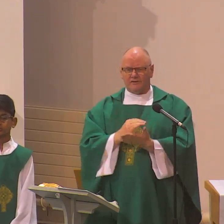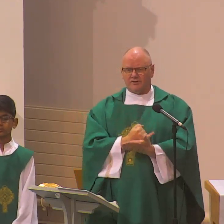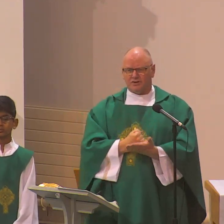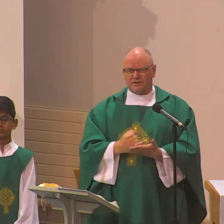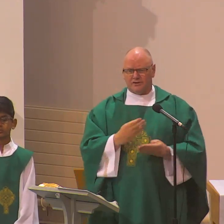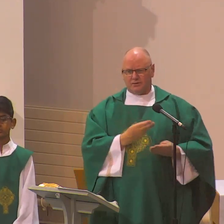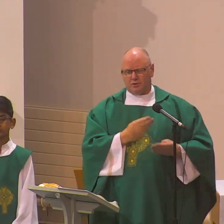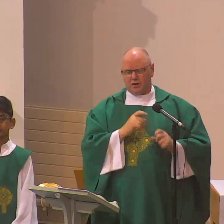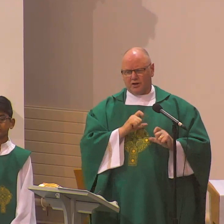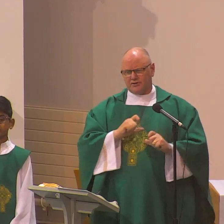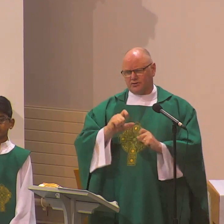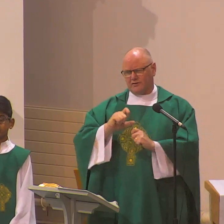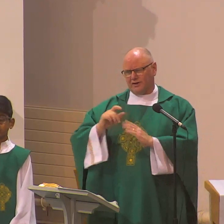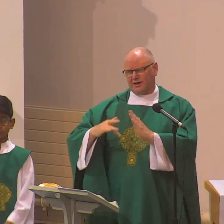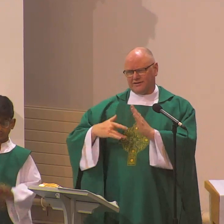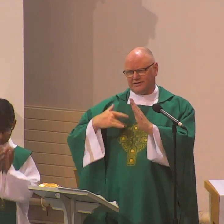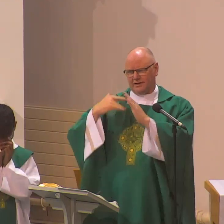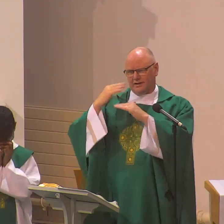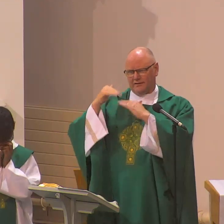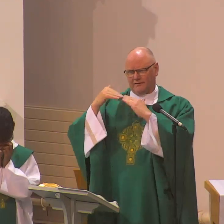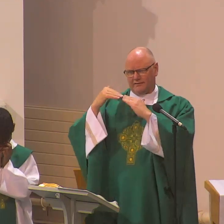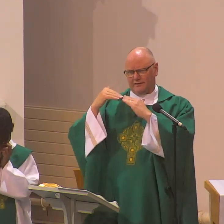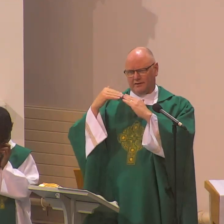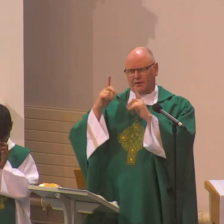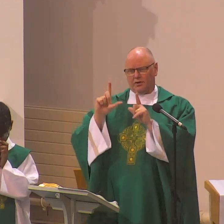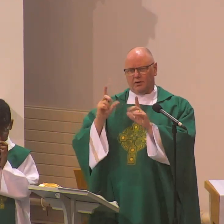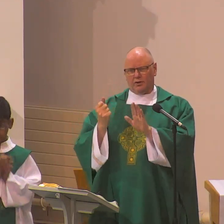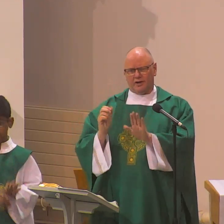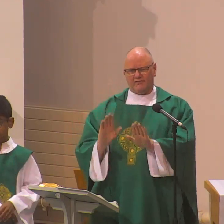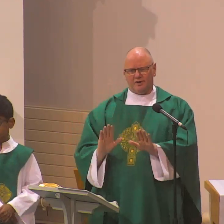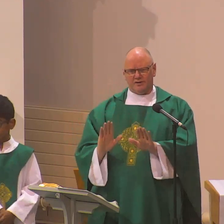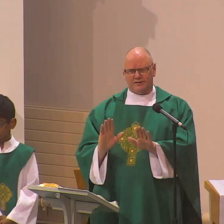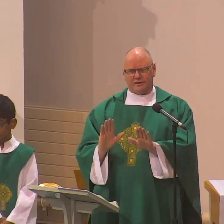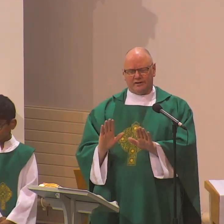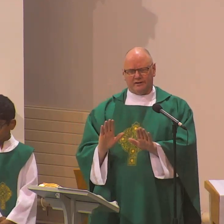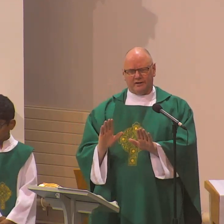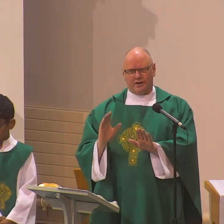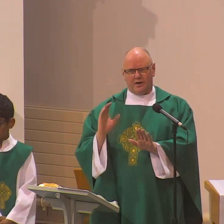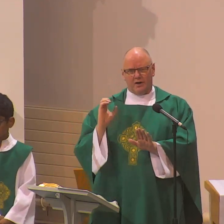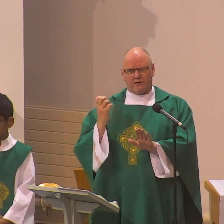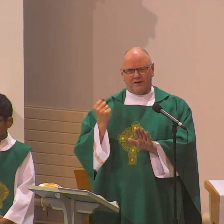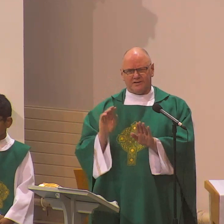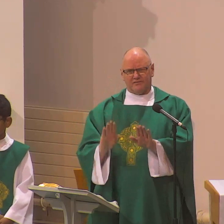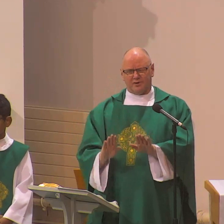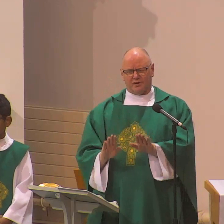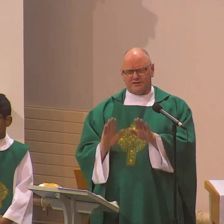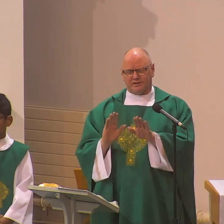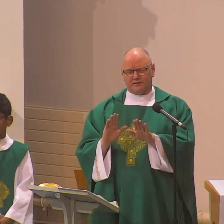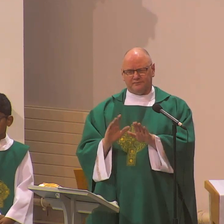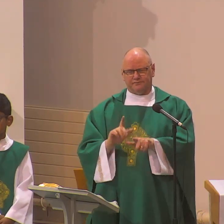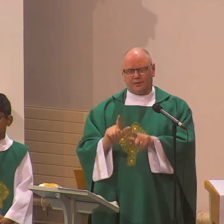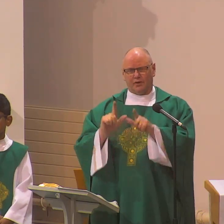forgive us our sins, and bring us to everlasting life. Lord, have mercy. Christ, have